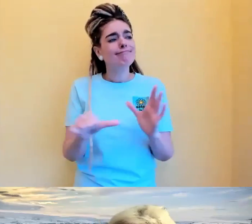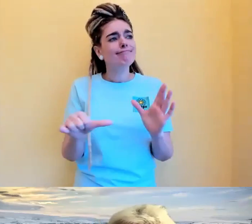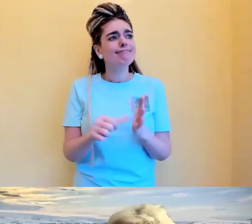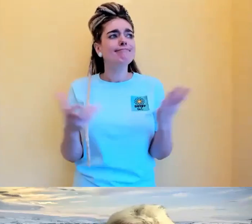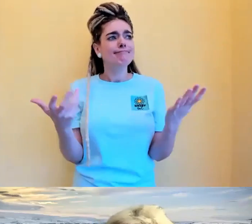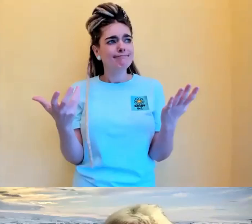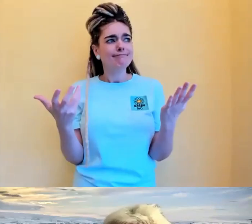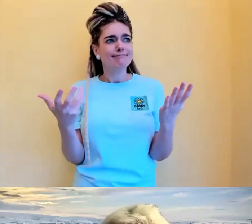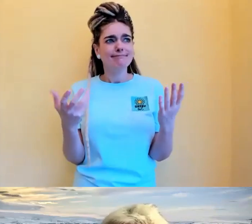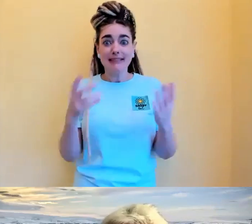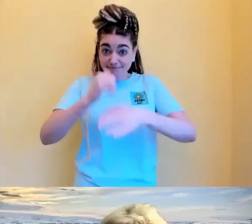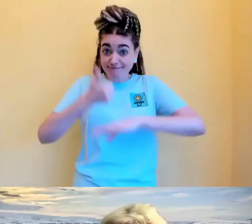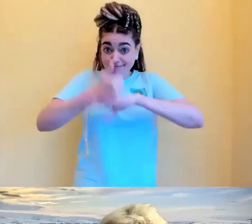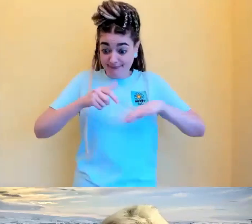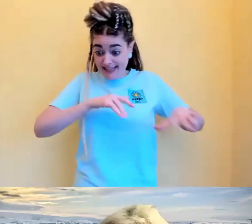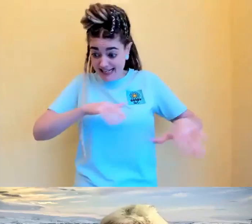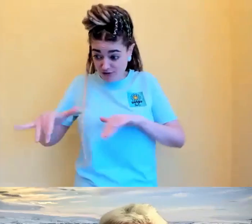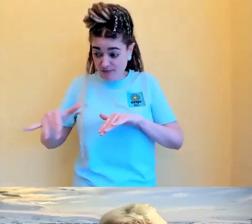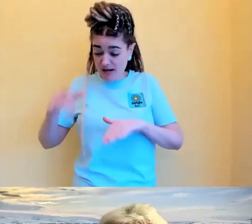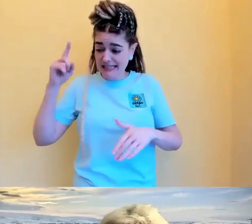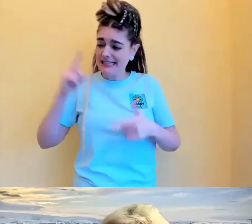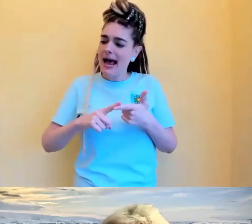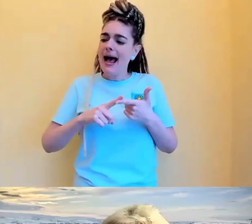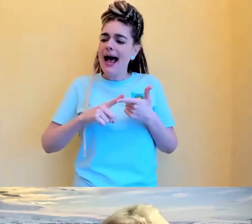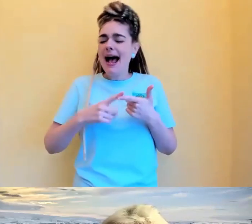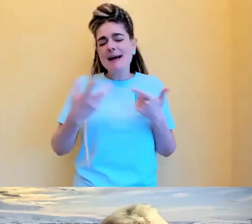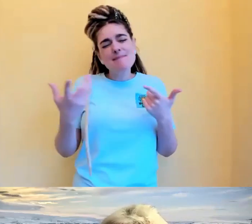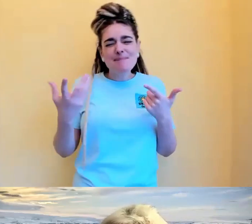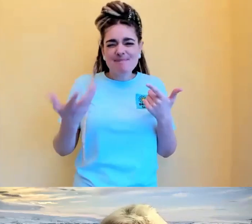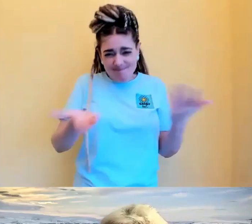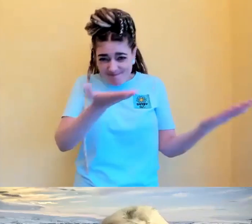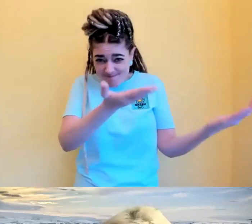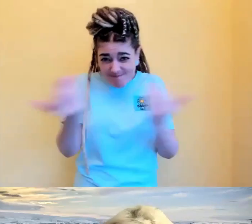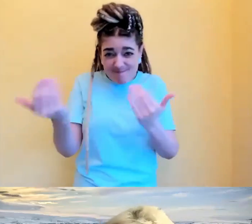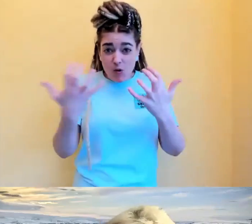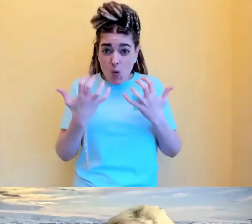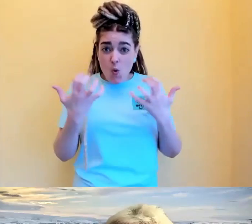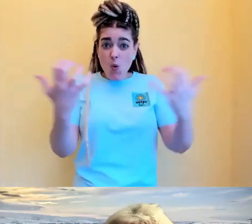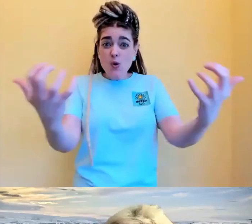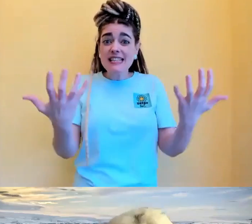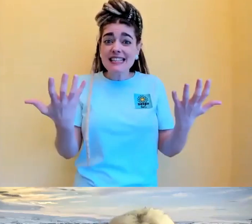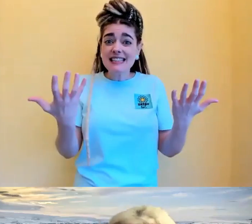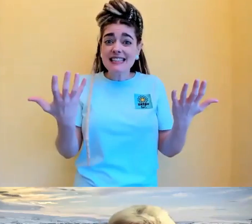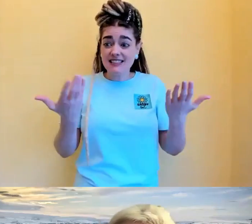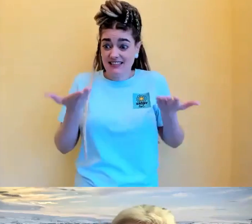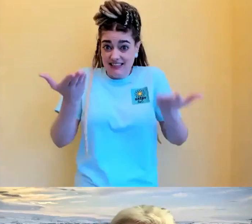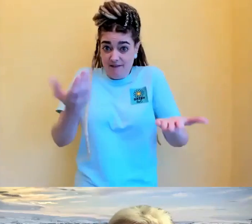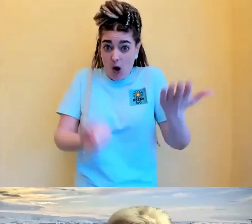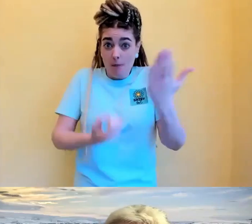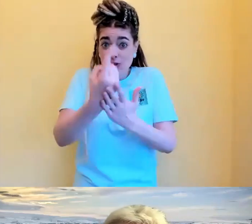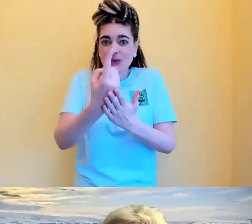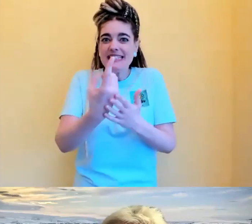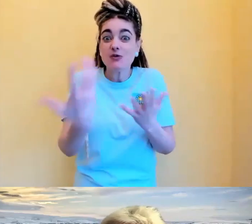to actually securing instrument, as I've mentioned earlier, is really about getting the audience, allowing them the opportunity to be inside the piano with